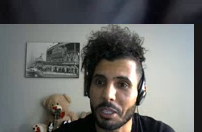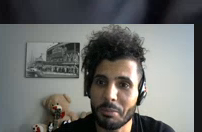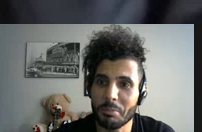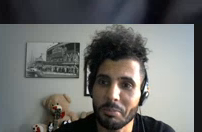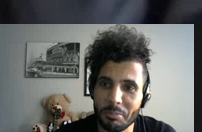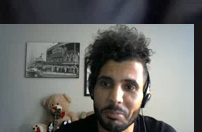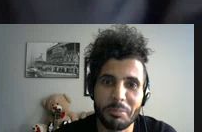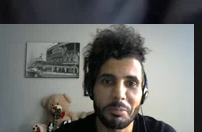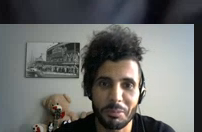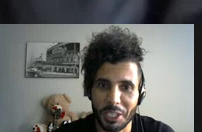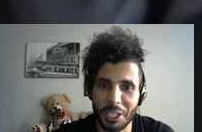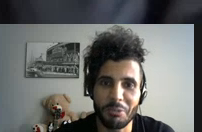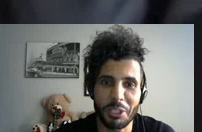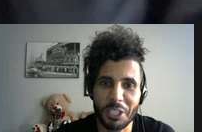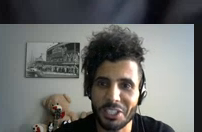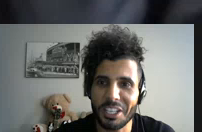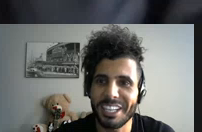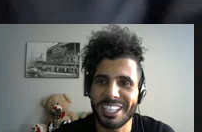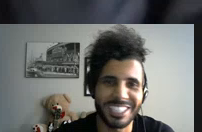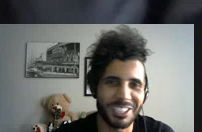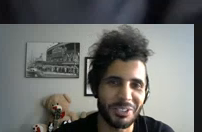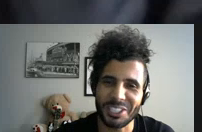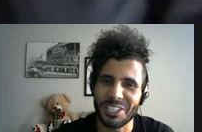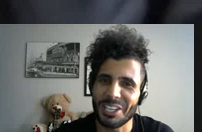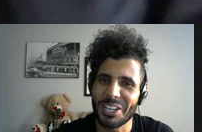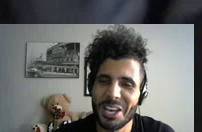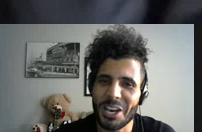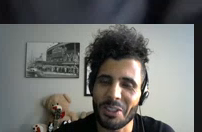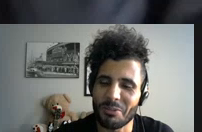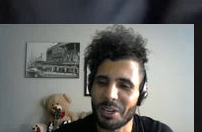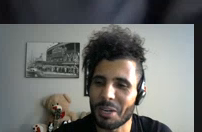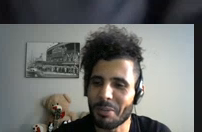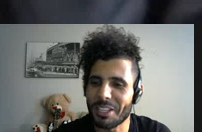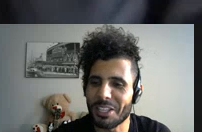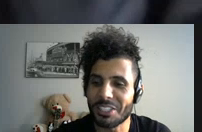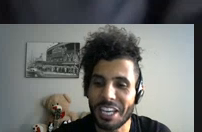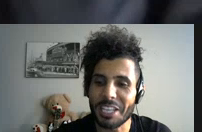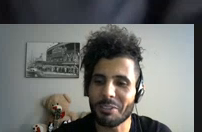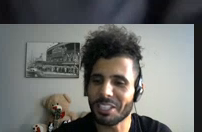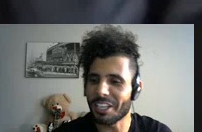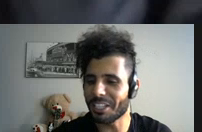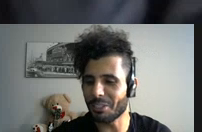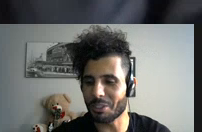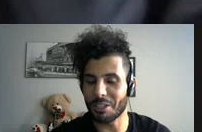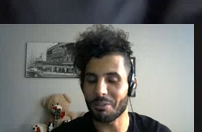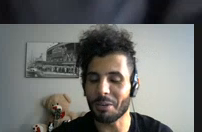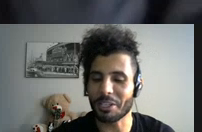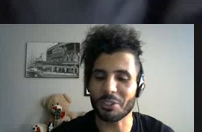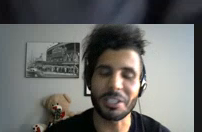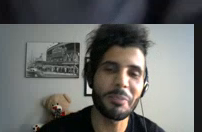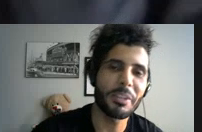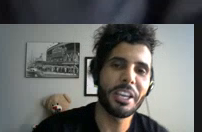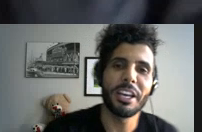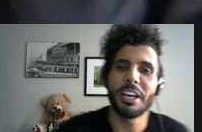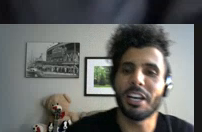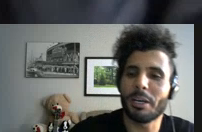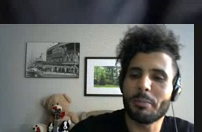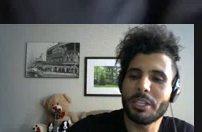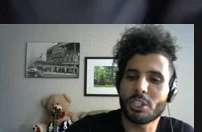a very nice guy, worked on the farm, and the day even he died, he was on the farm actually. So